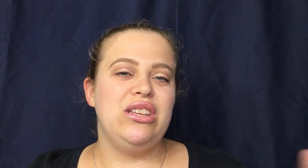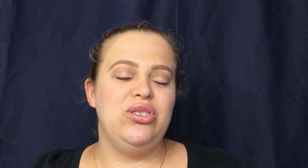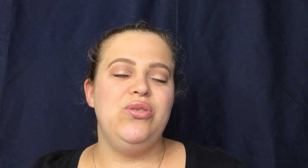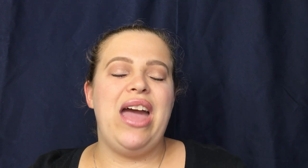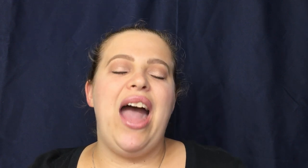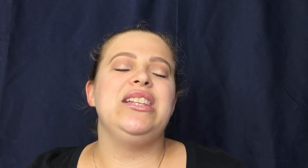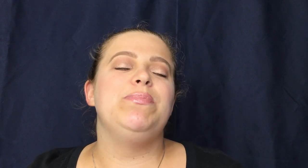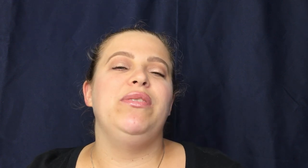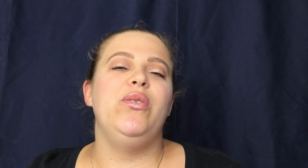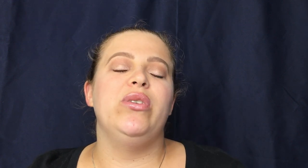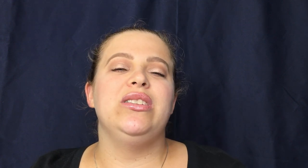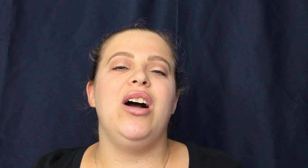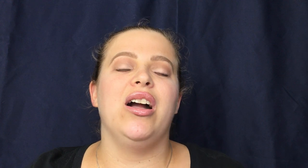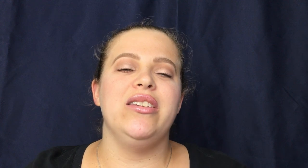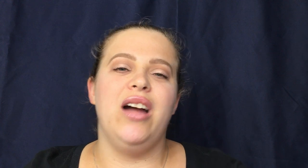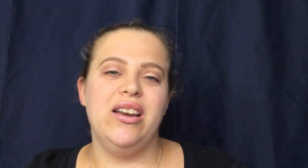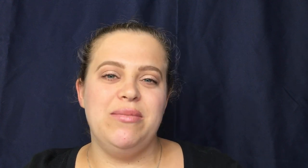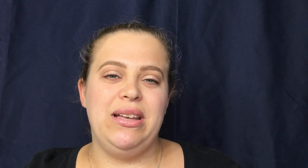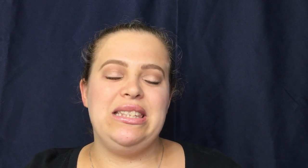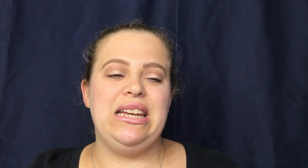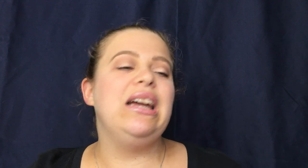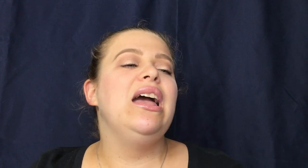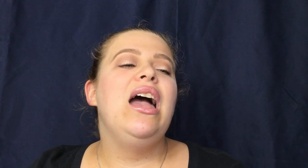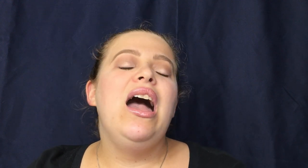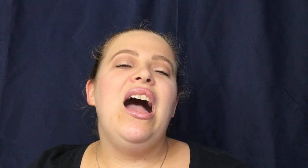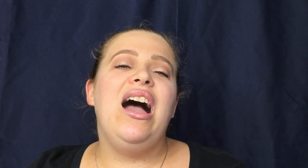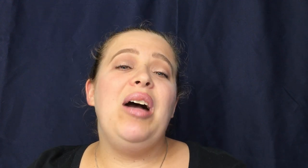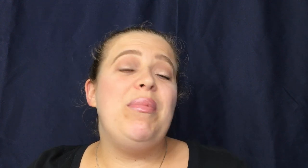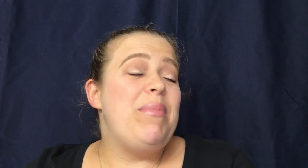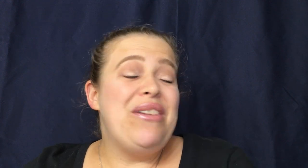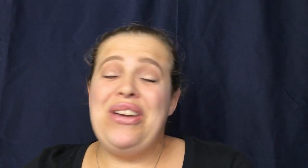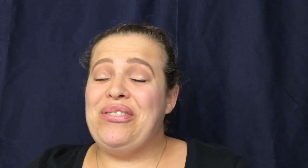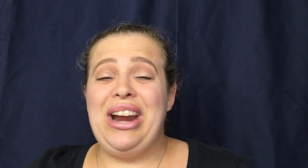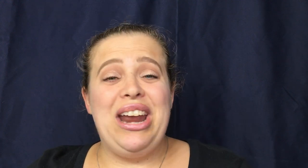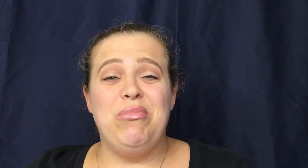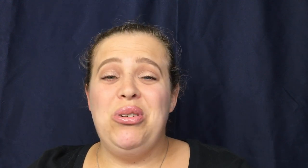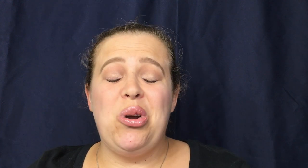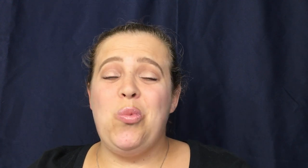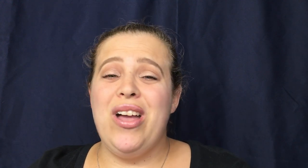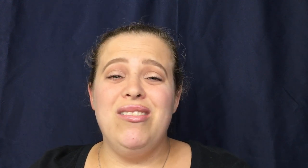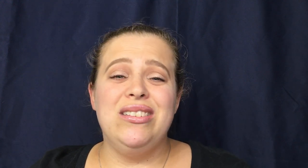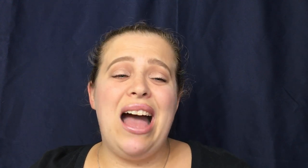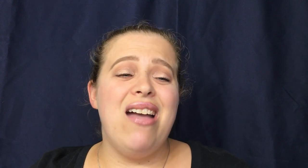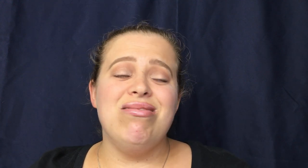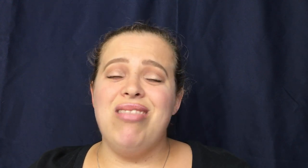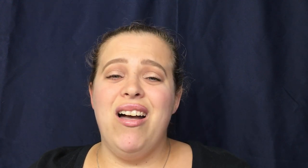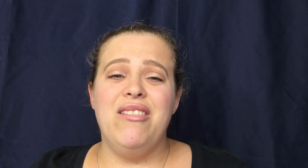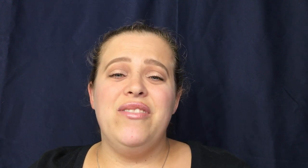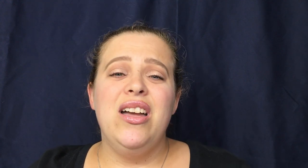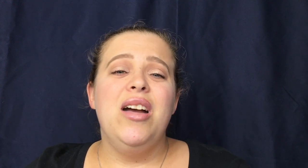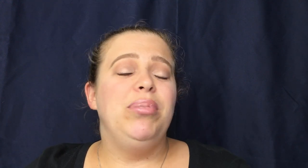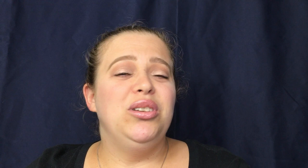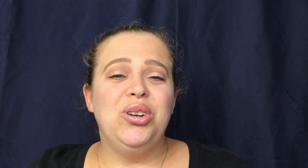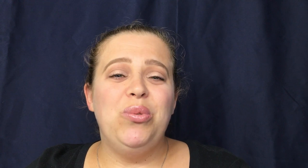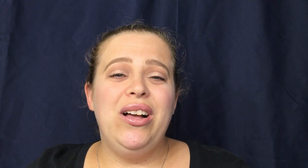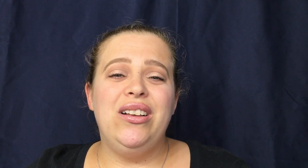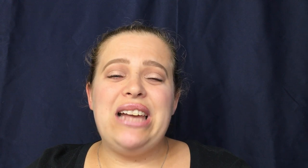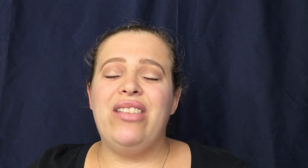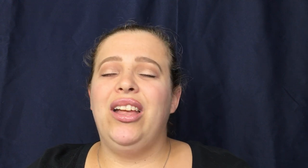and two cats, but if you want to talk non-domestic, my favorite animal are whales. I love beluga whales. I think